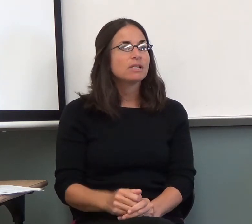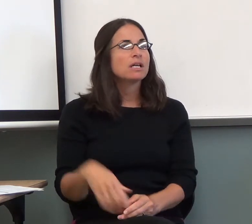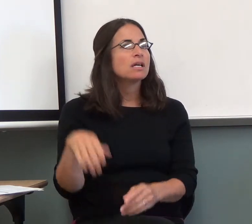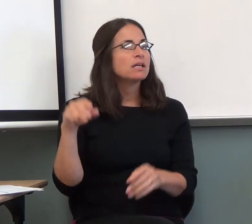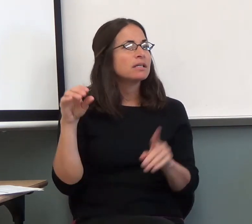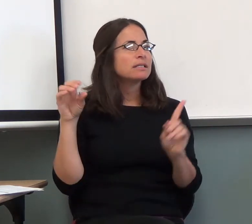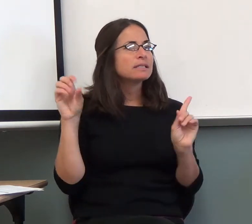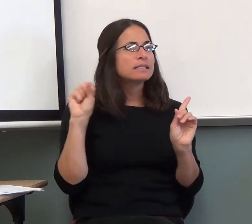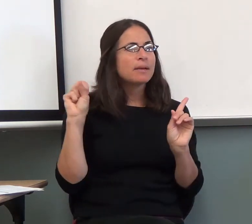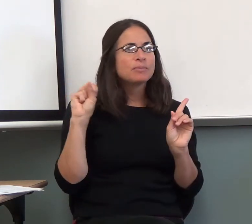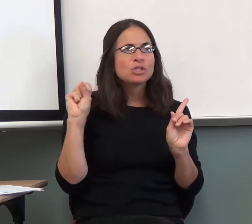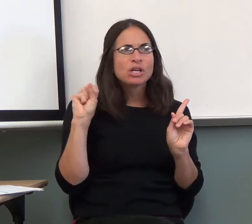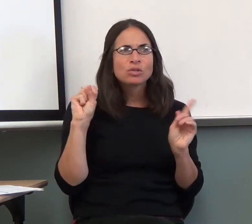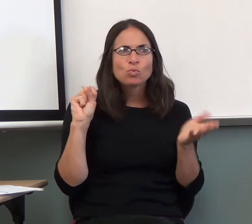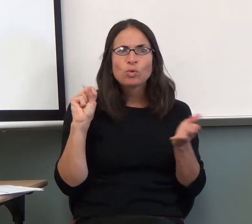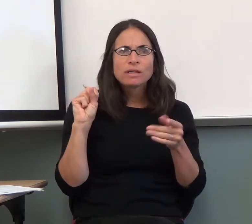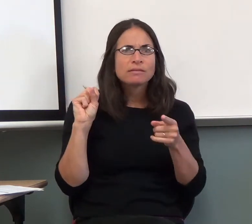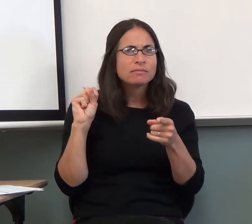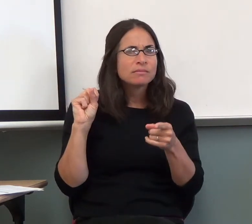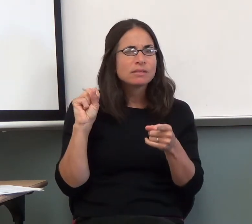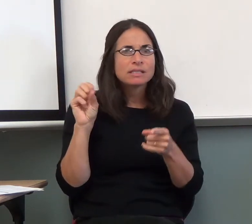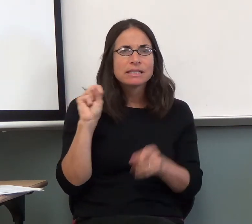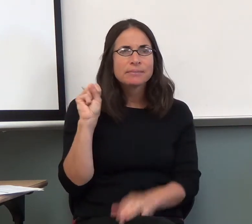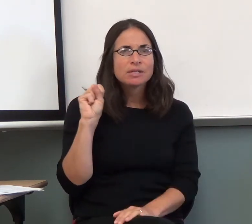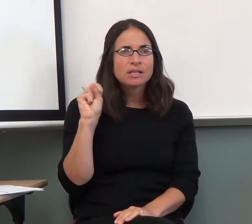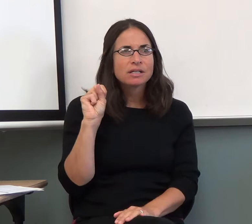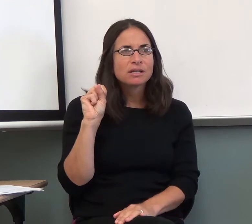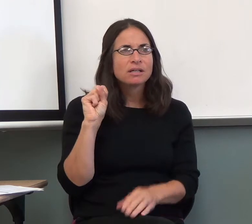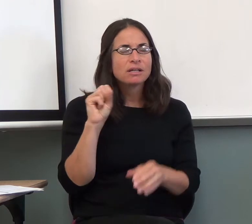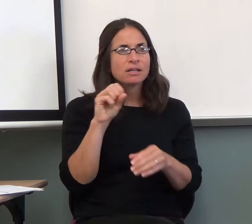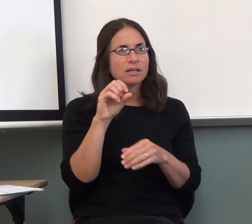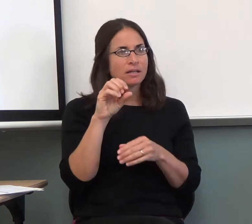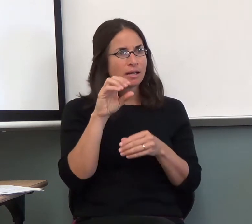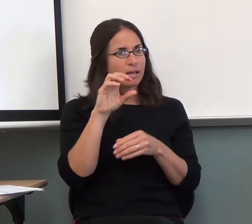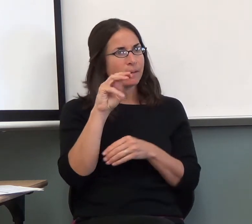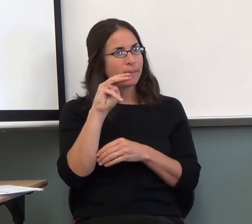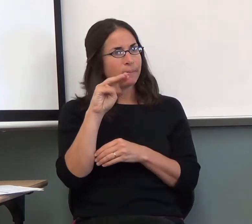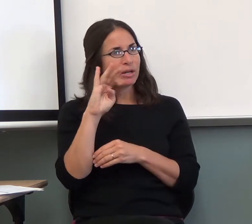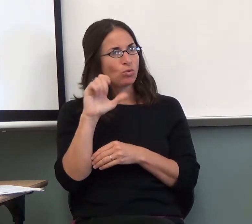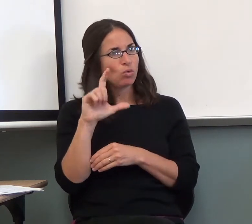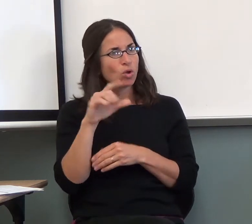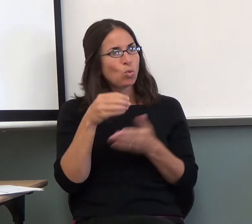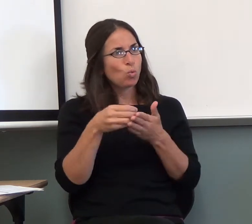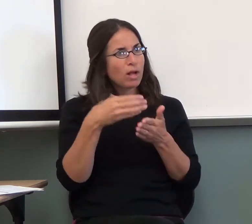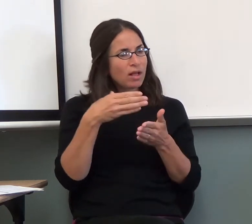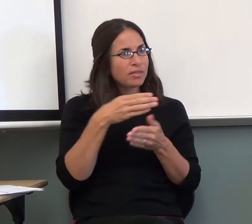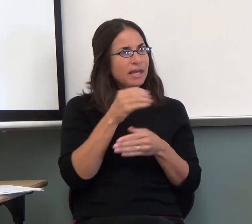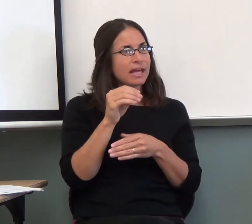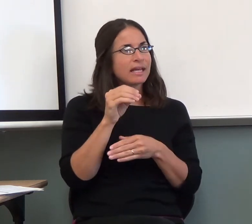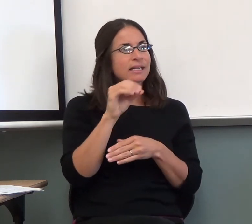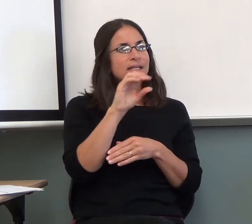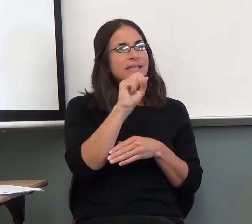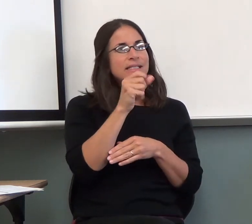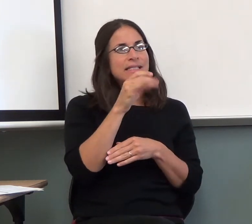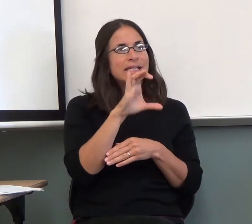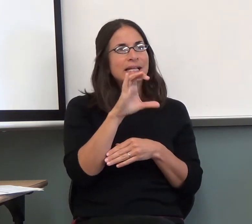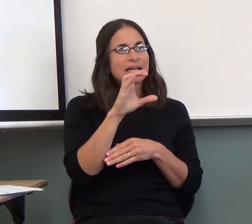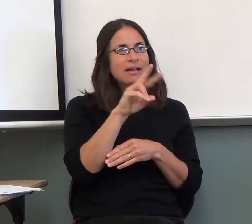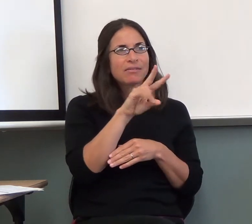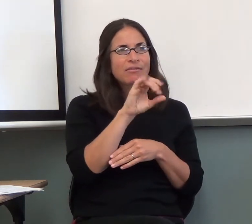What was it? 3, mineral wealth? Mineral wealth and scenic vistas. Are those both subjects?